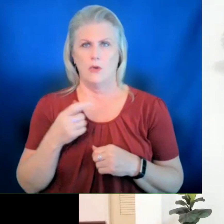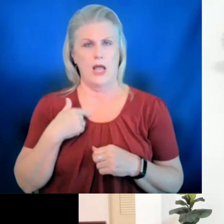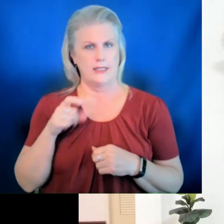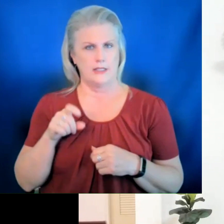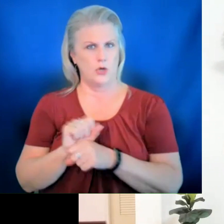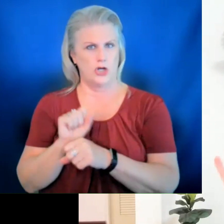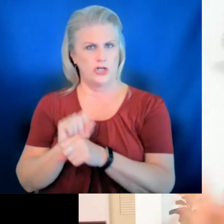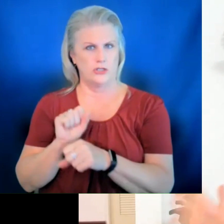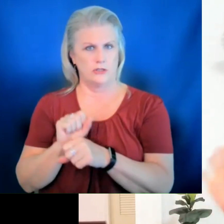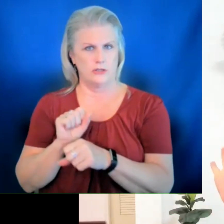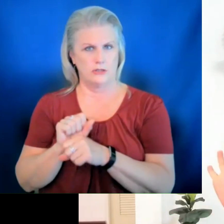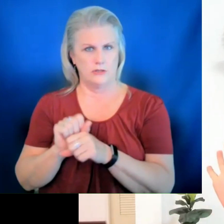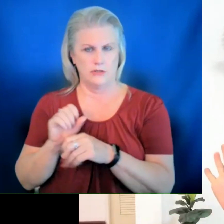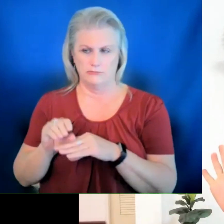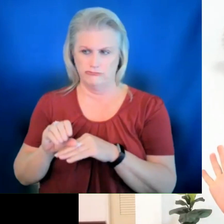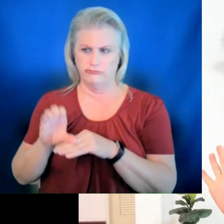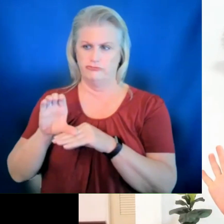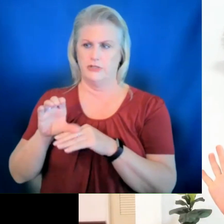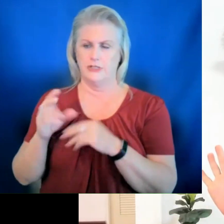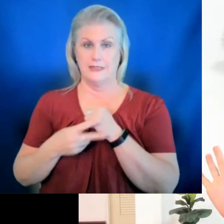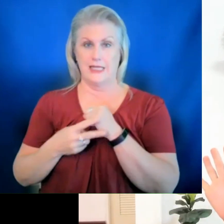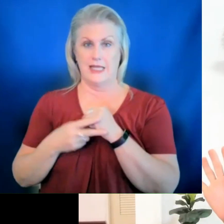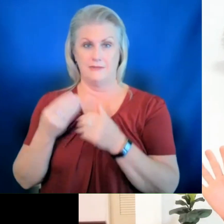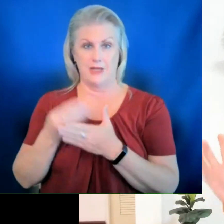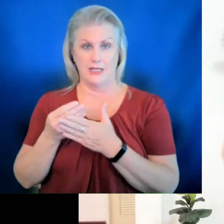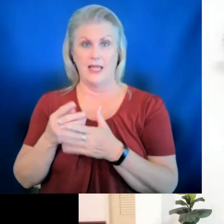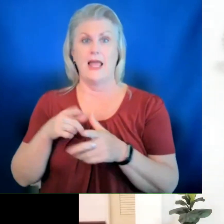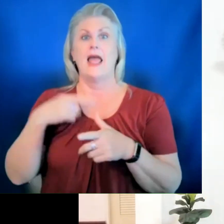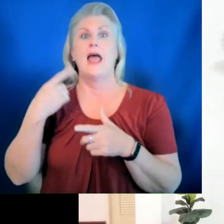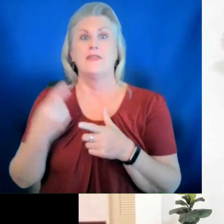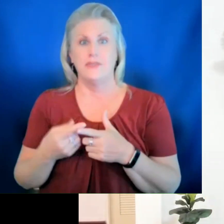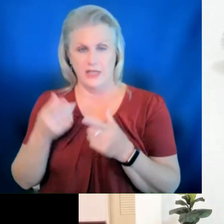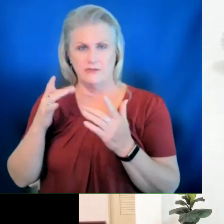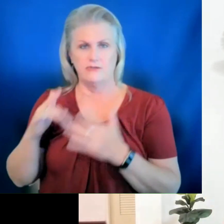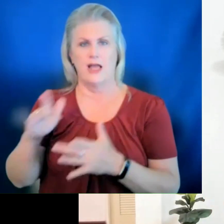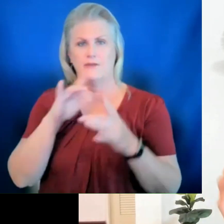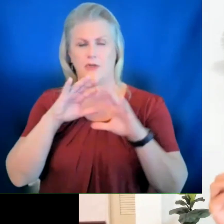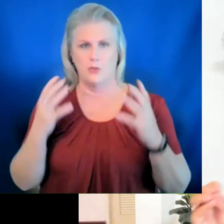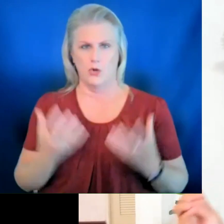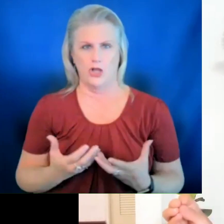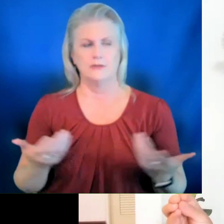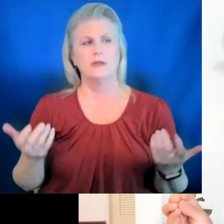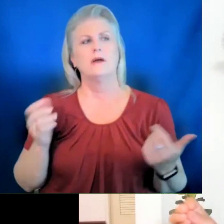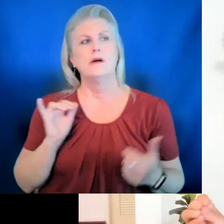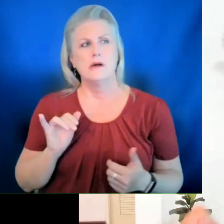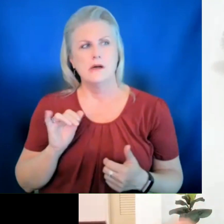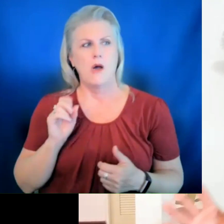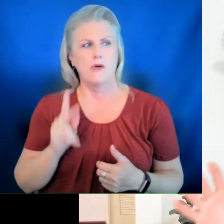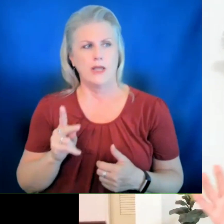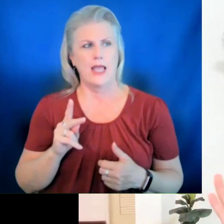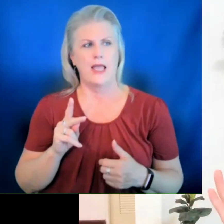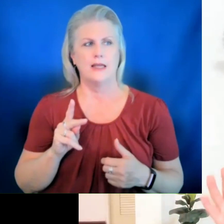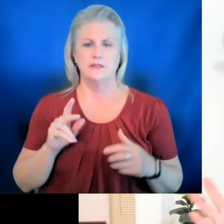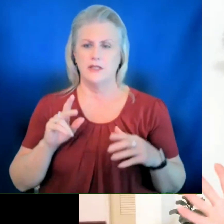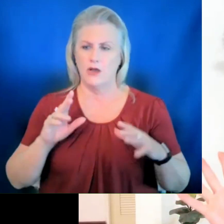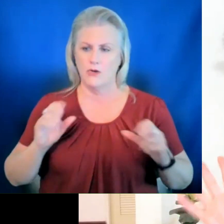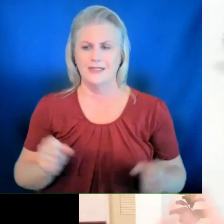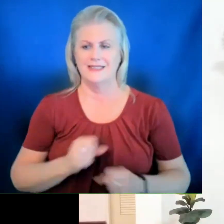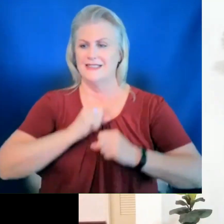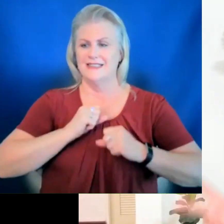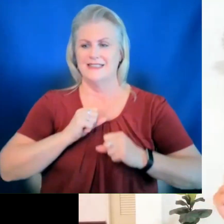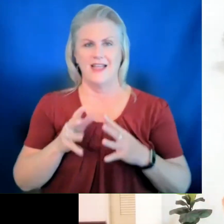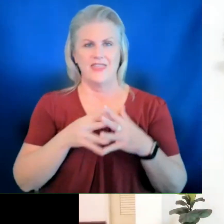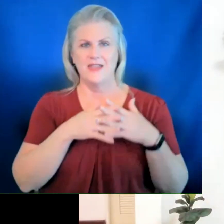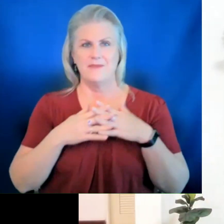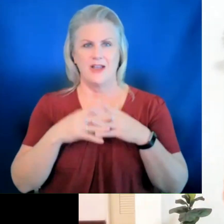save money and then travel the world. So here I was embarking on this American dream of